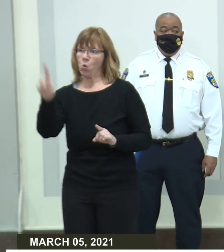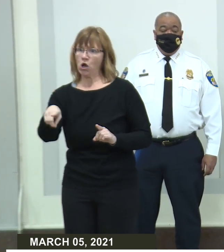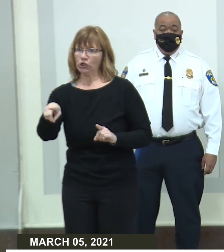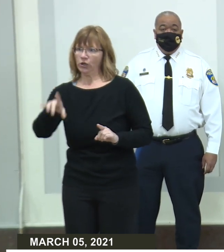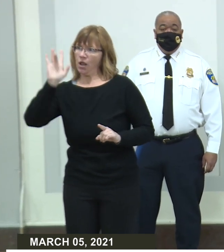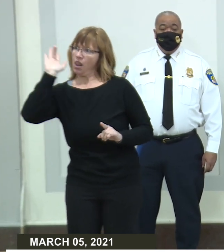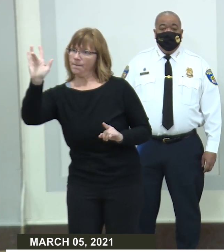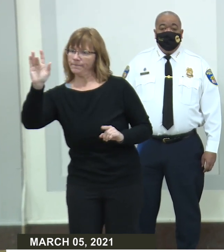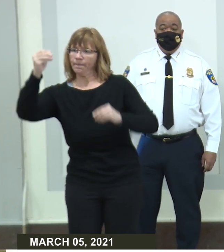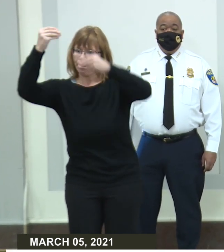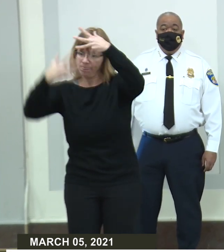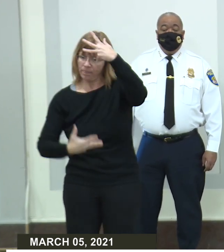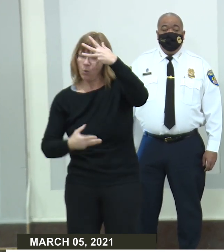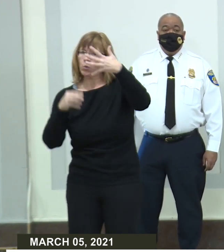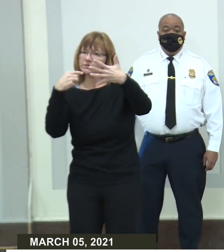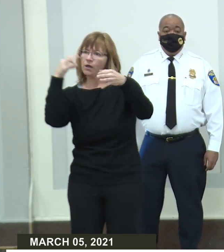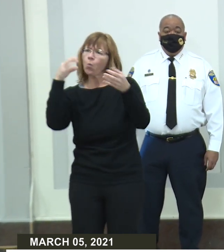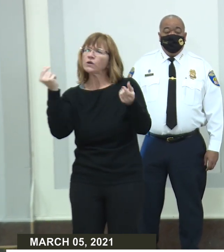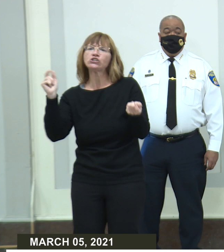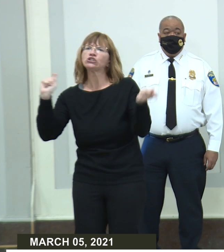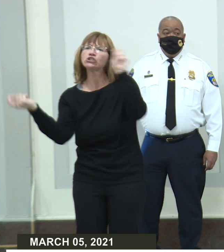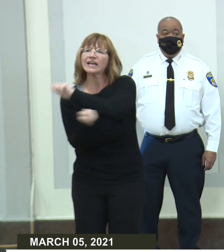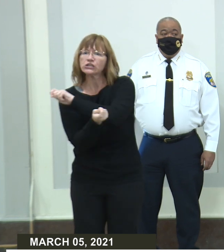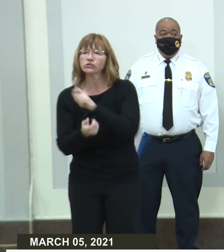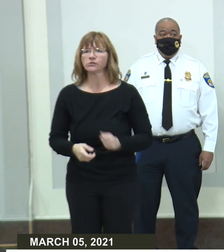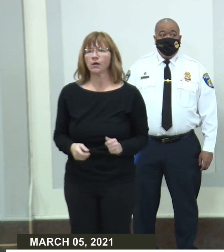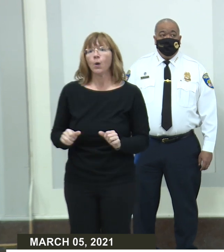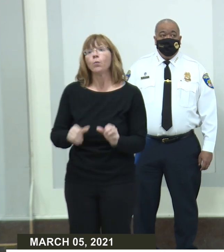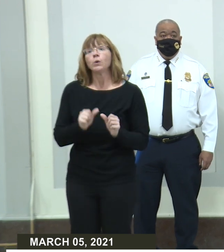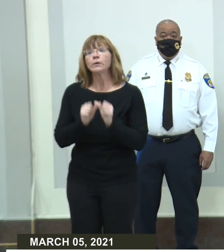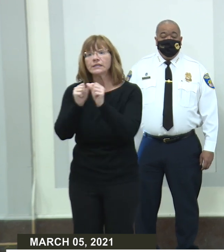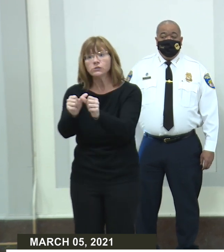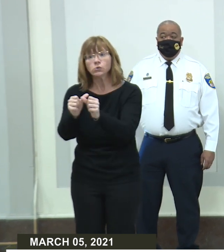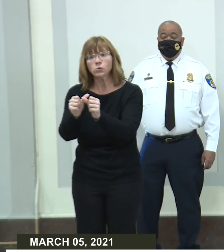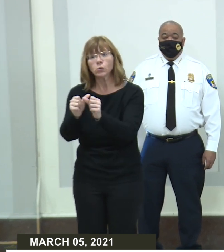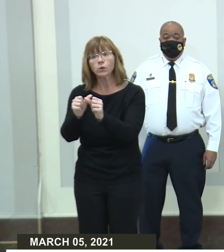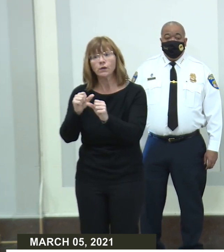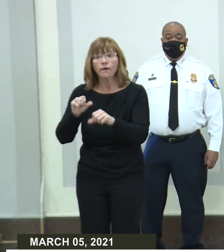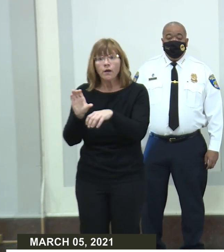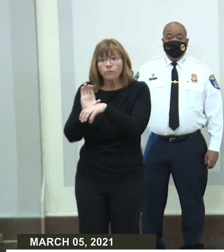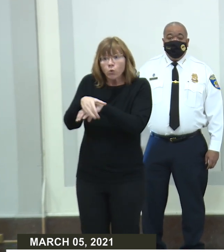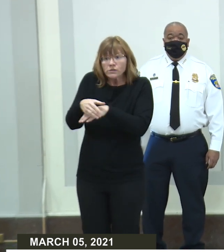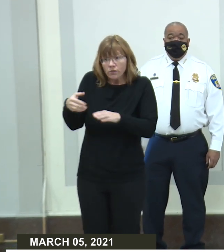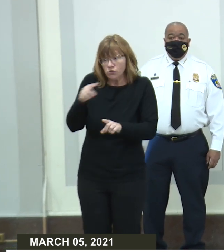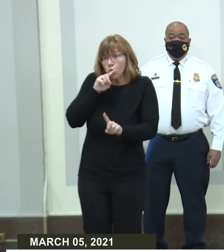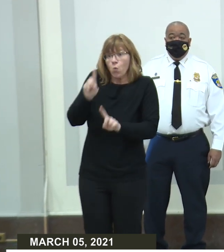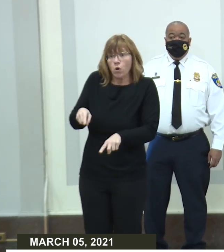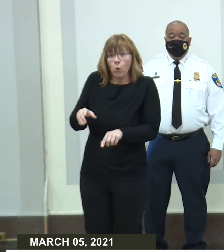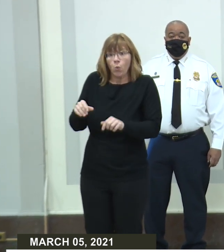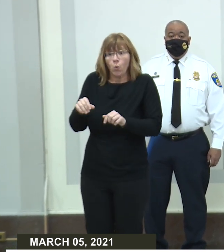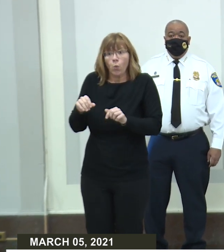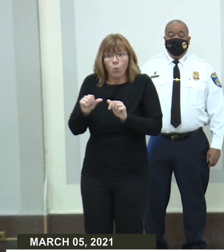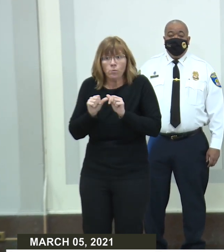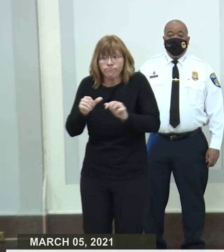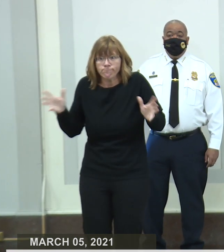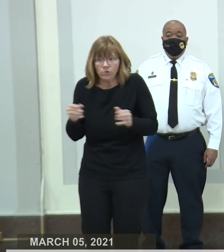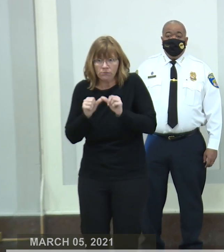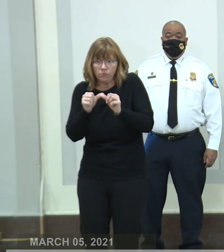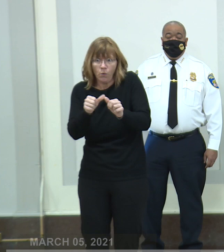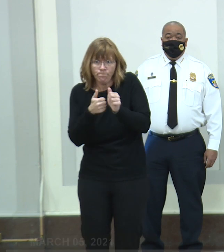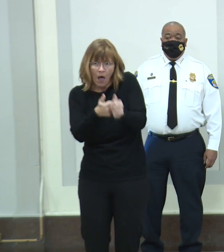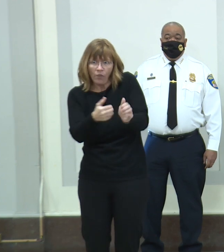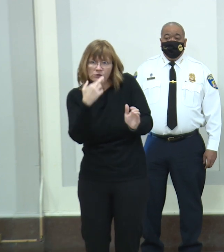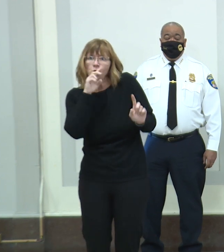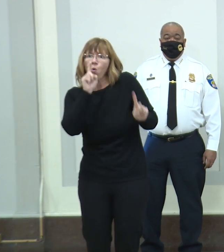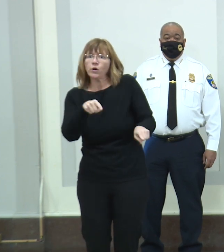city will continue to enforce this executive order, and establishments allowed to open must follow all